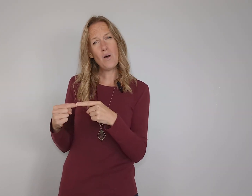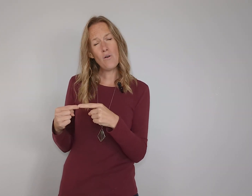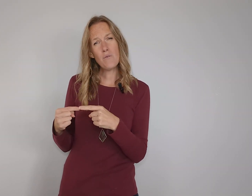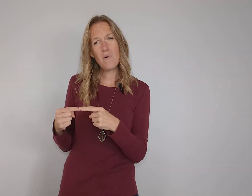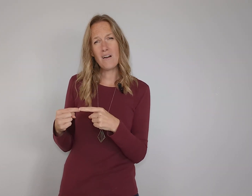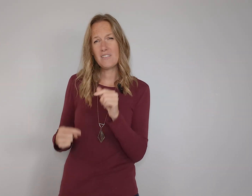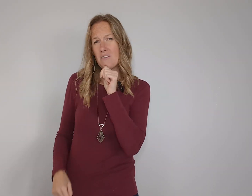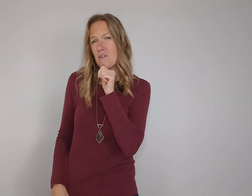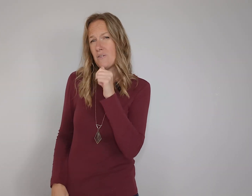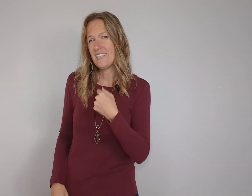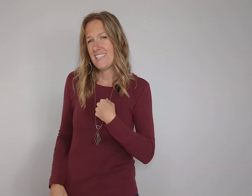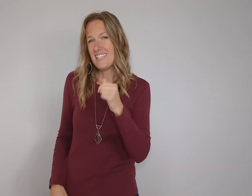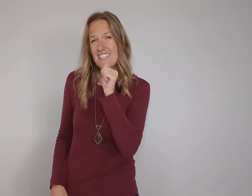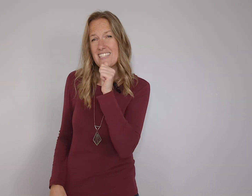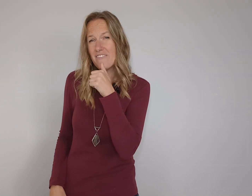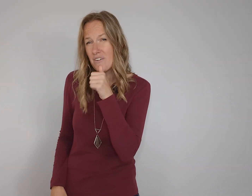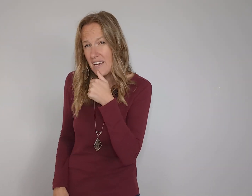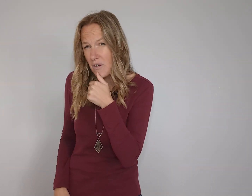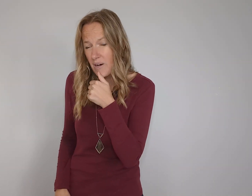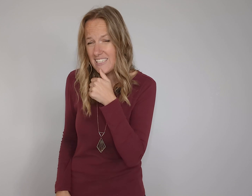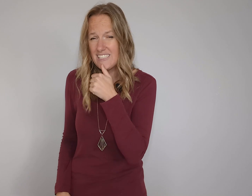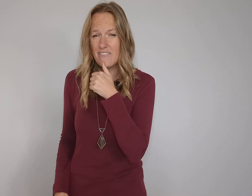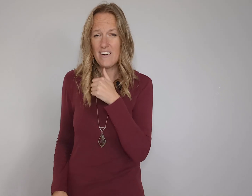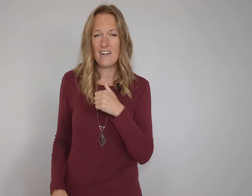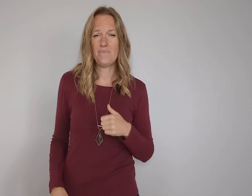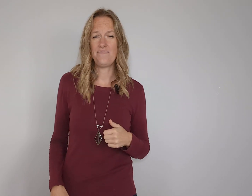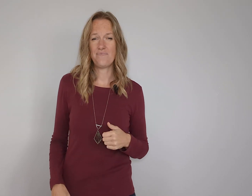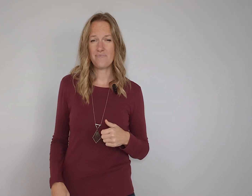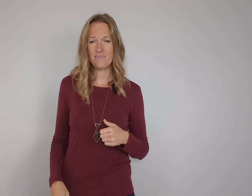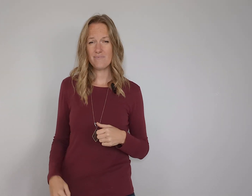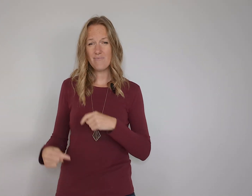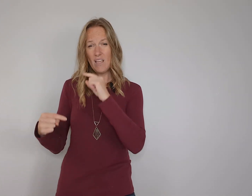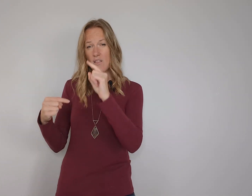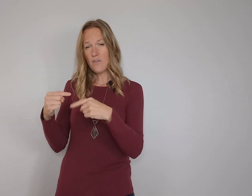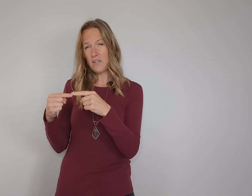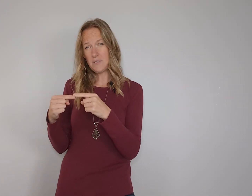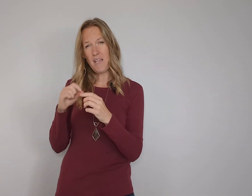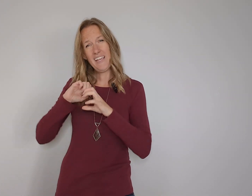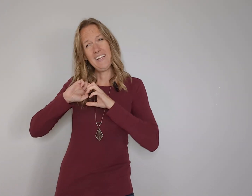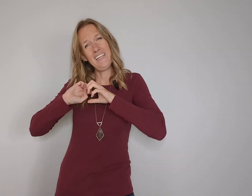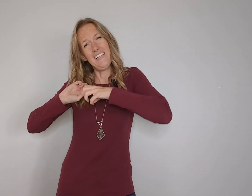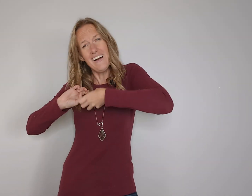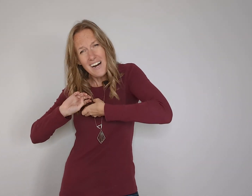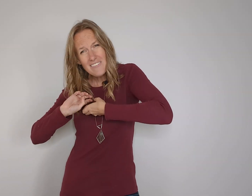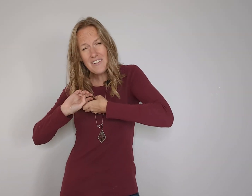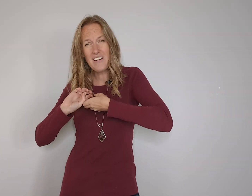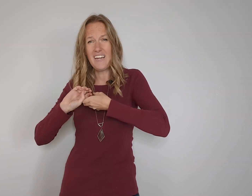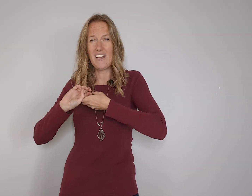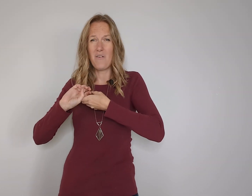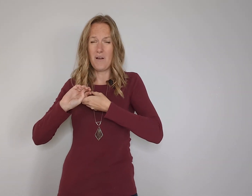road marked with suffering, when I suffer. Though there's pain in the offering, when